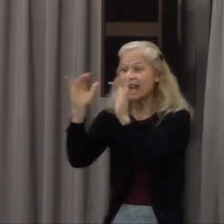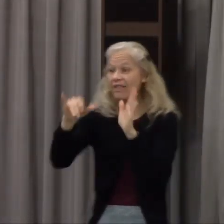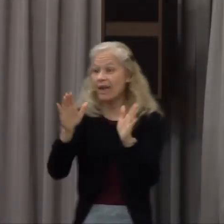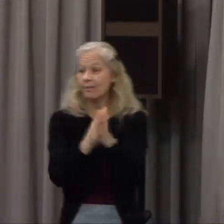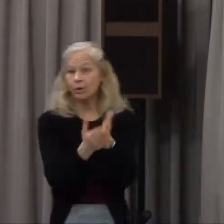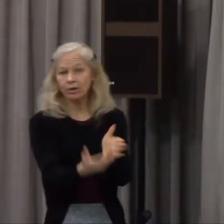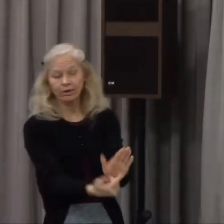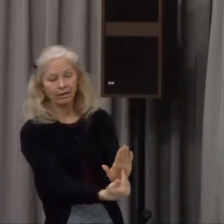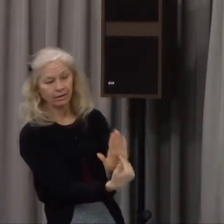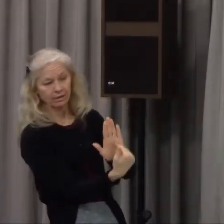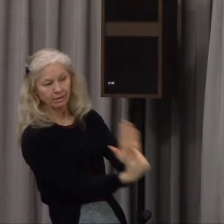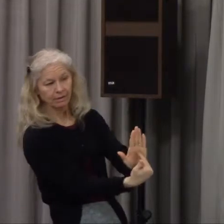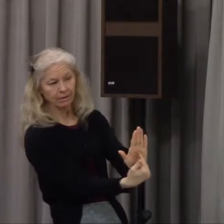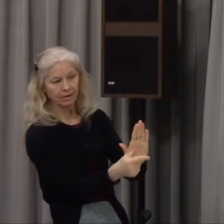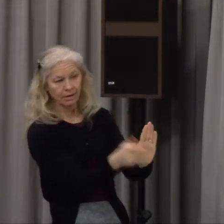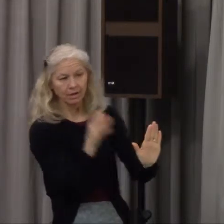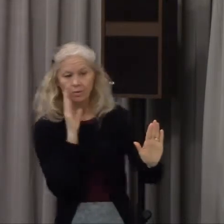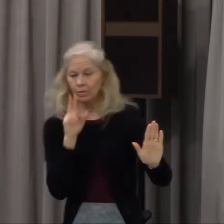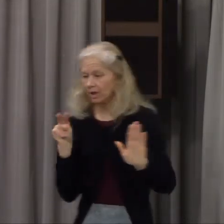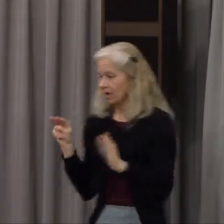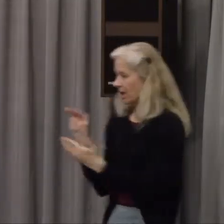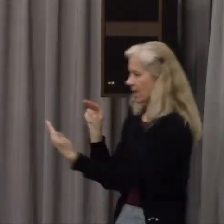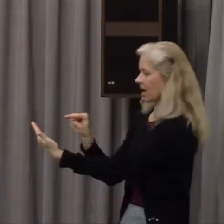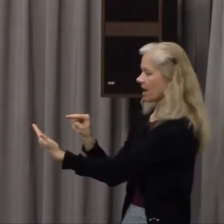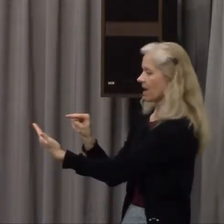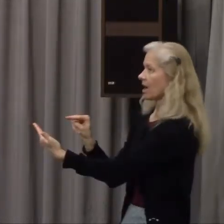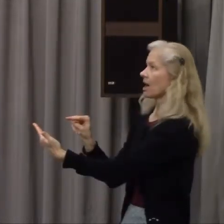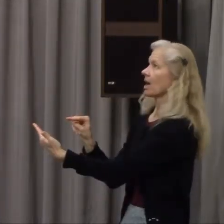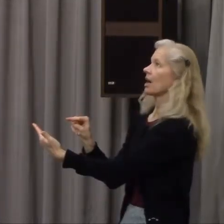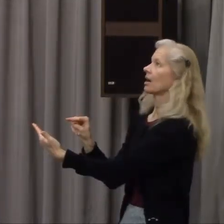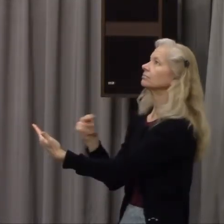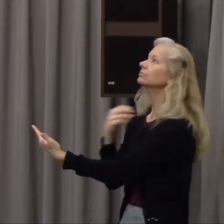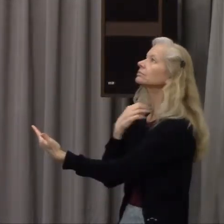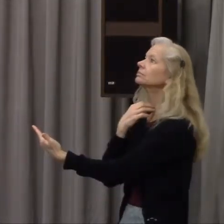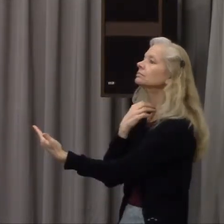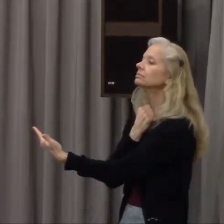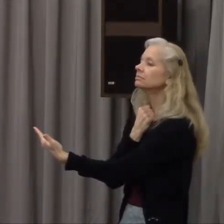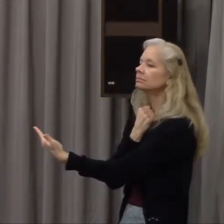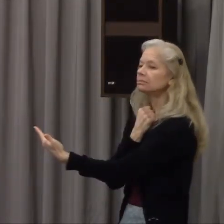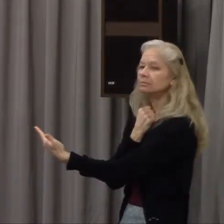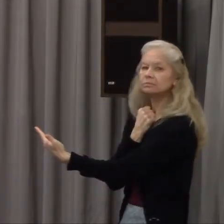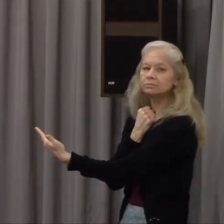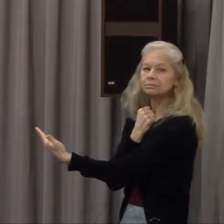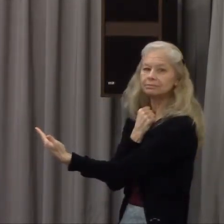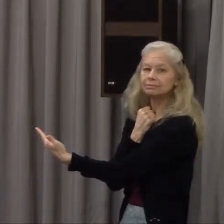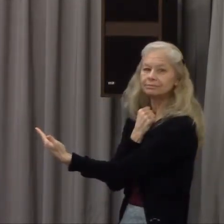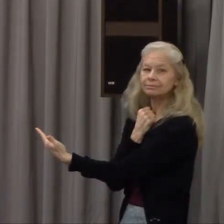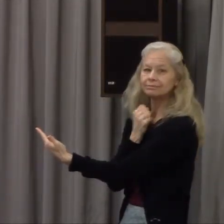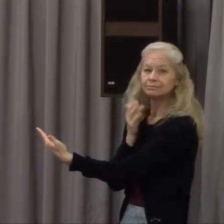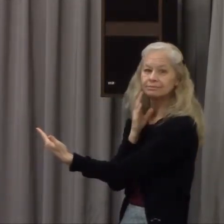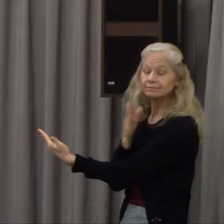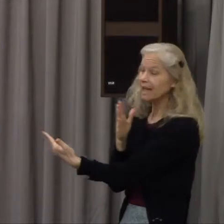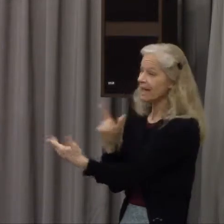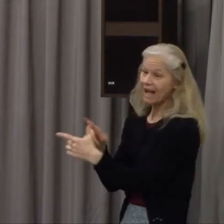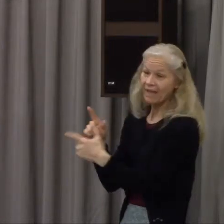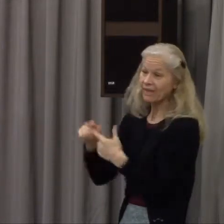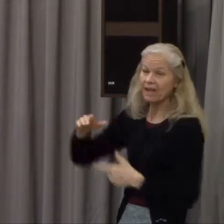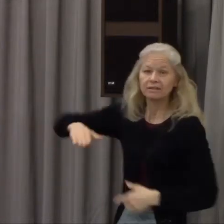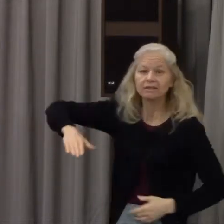them. And that sword's going to be there. And folks, there'll be no repenting then. Mm-hmm. The time to repent